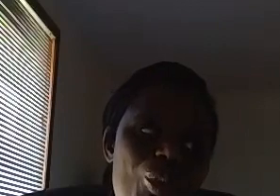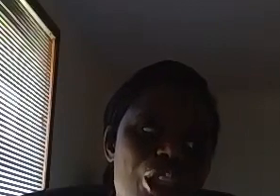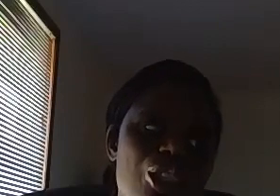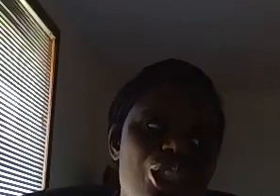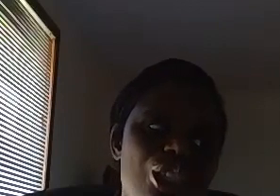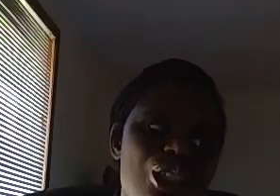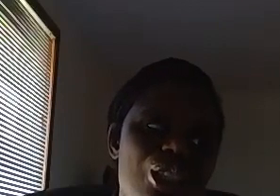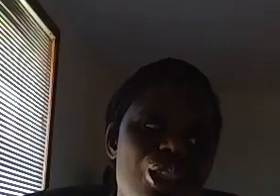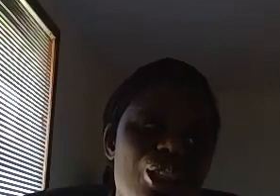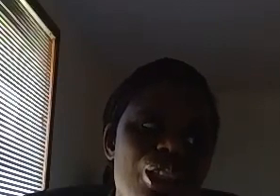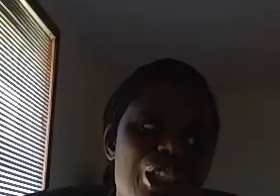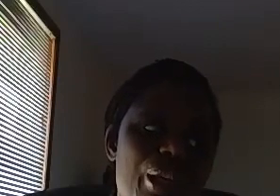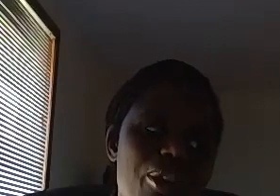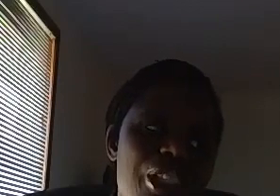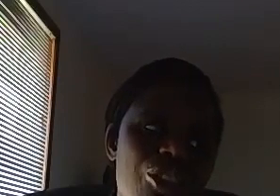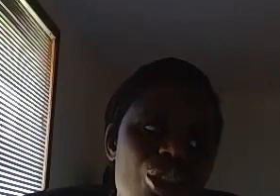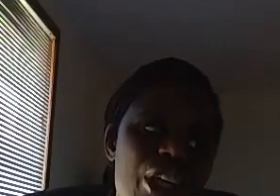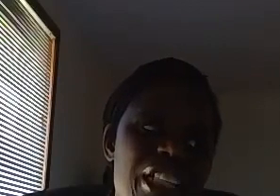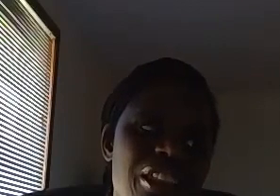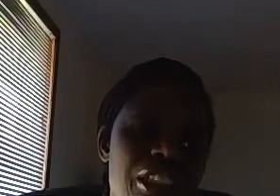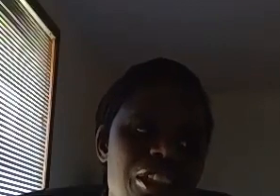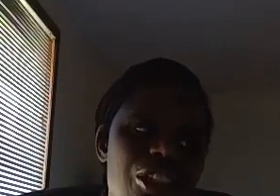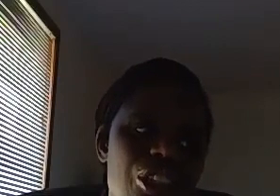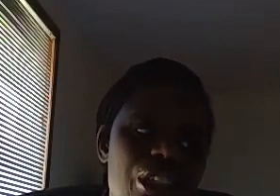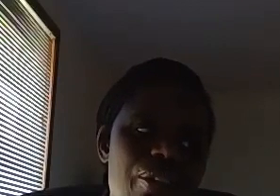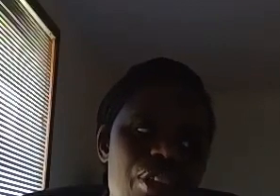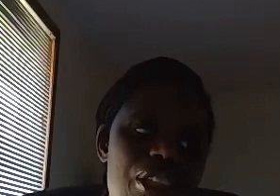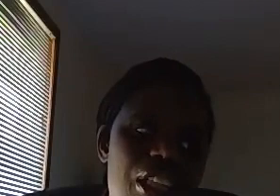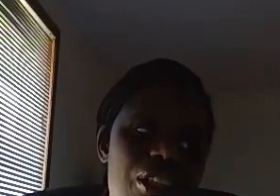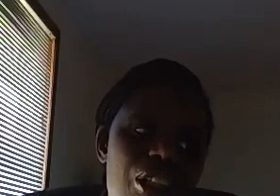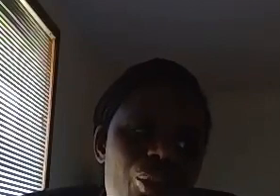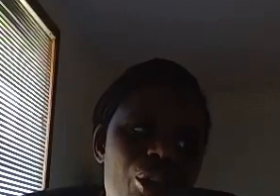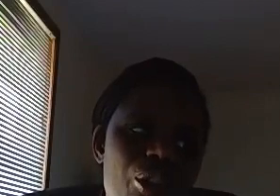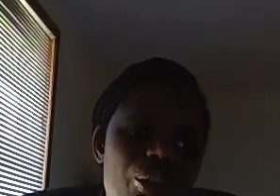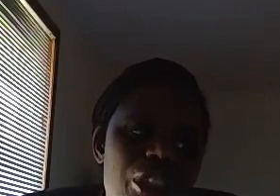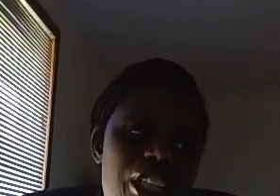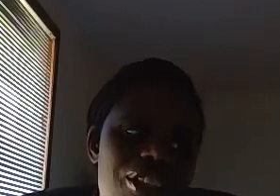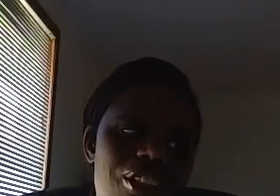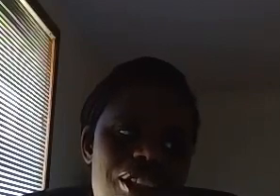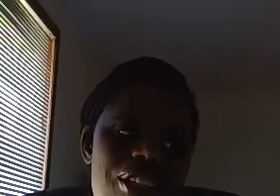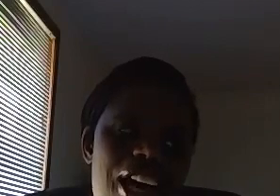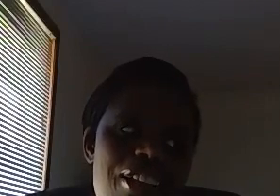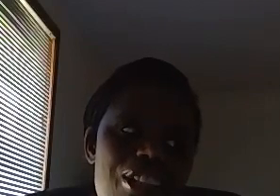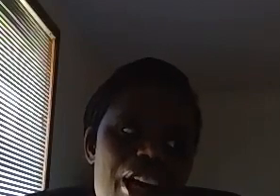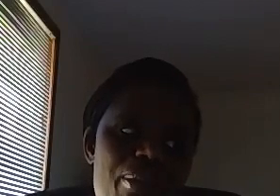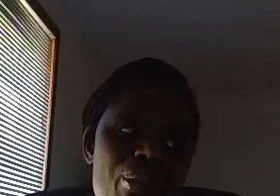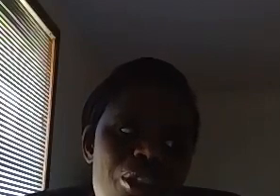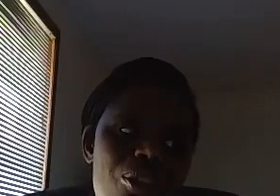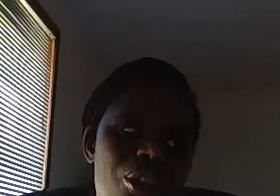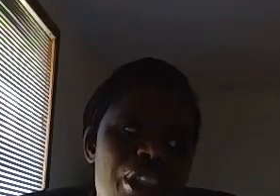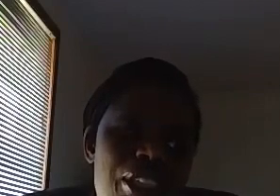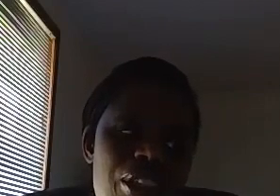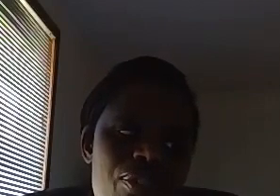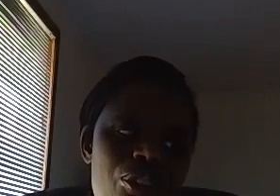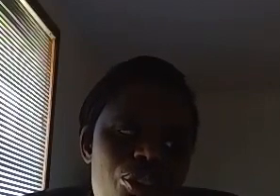he wished slavery still exists. If it did, he will use it. I didn't have a